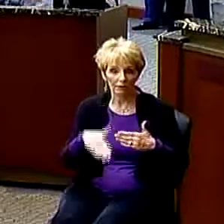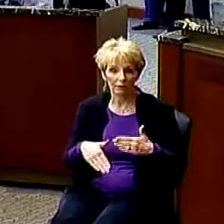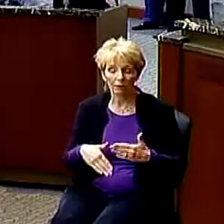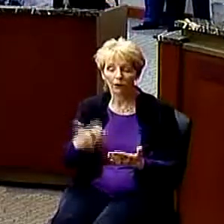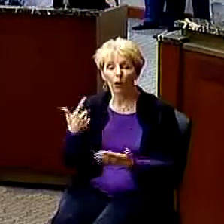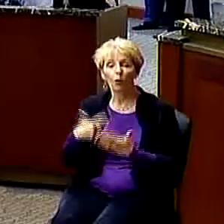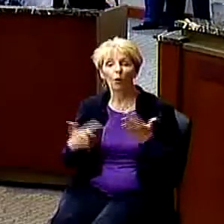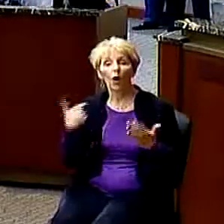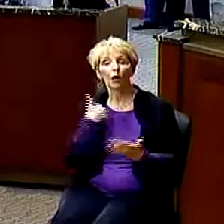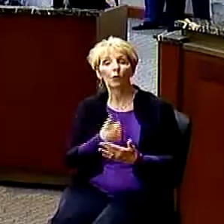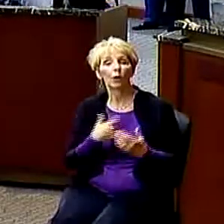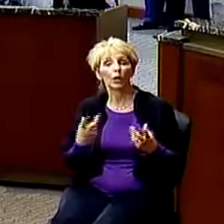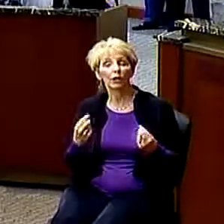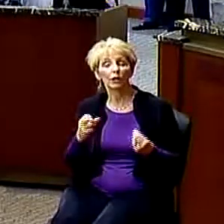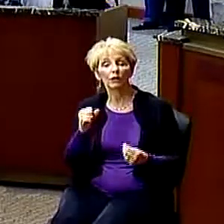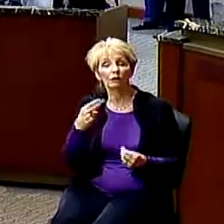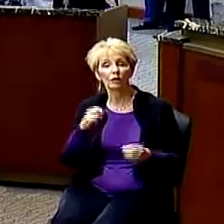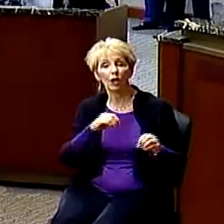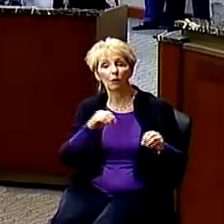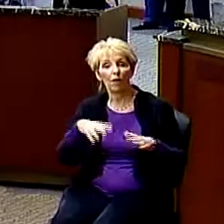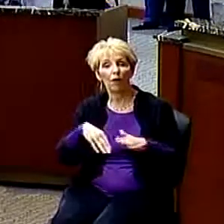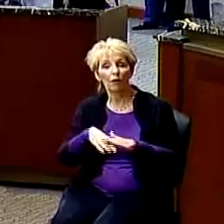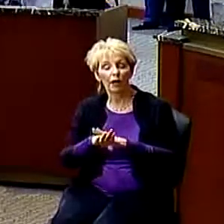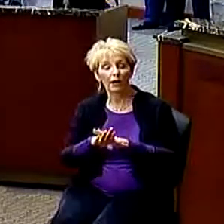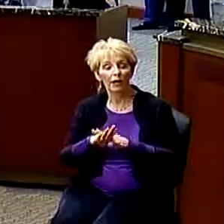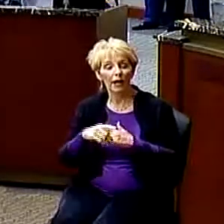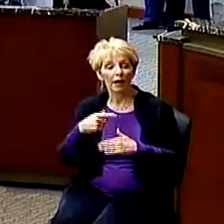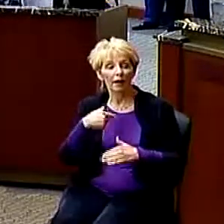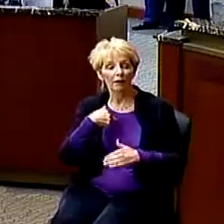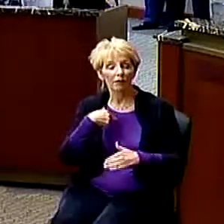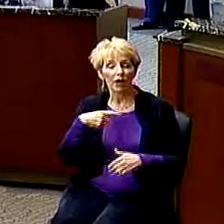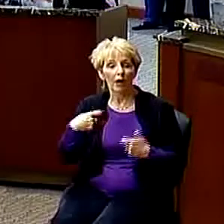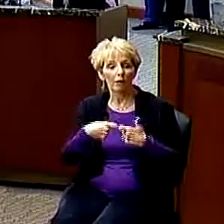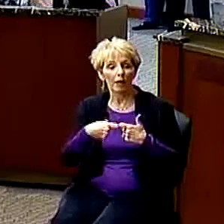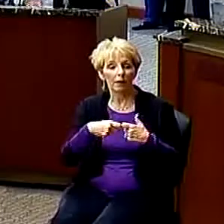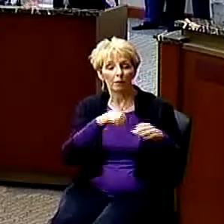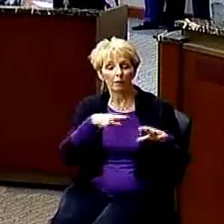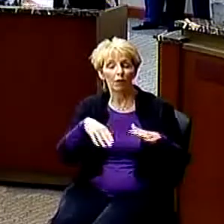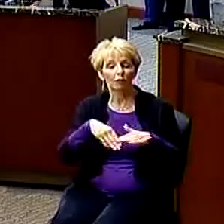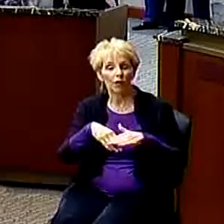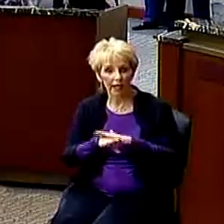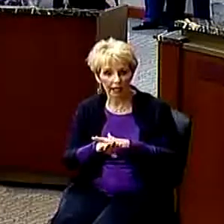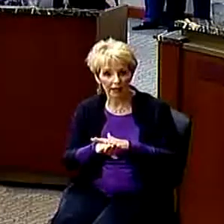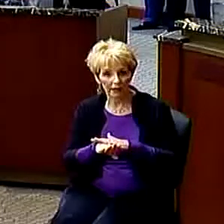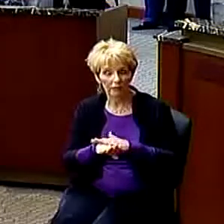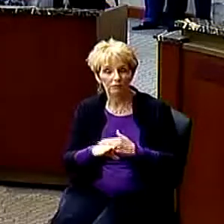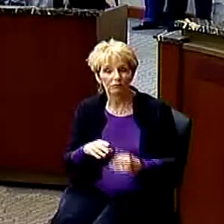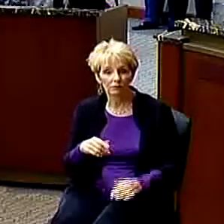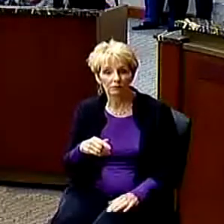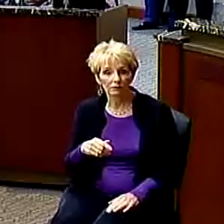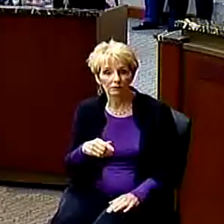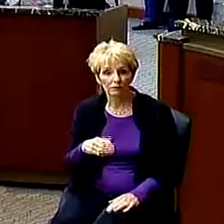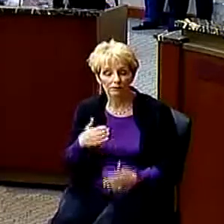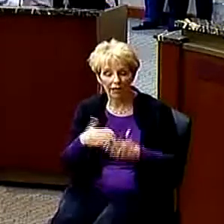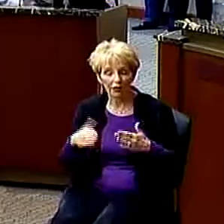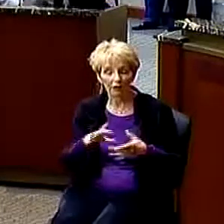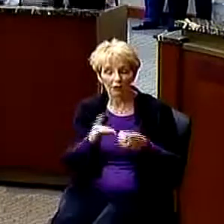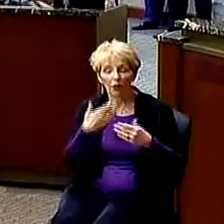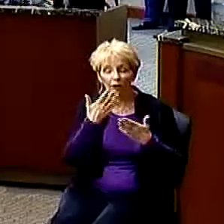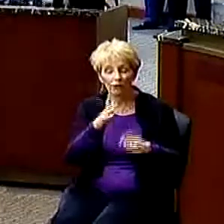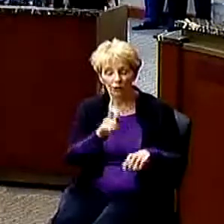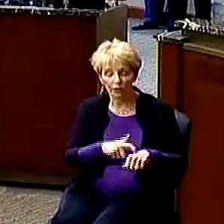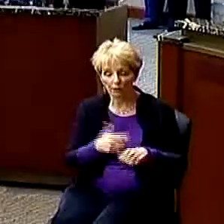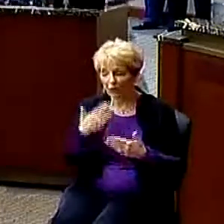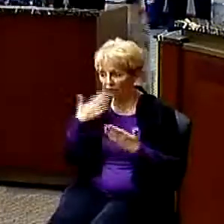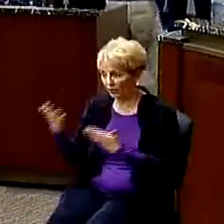we do? She moved in. I turned the power off. She moved in, and end of story. Thank you for your time. Thank